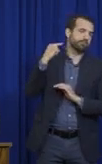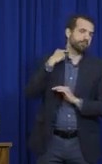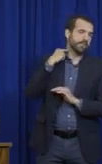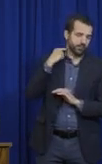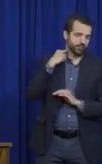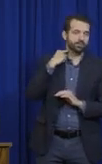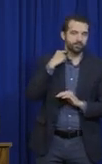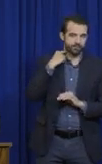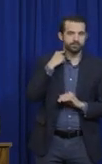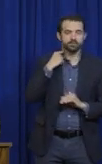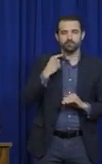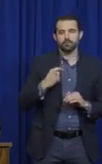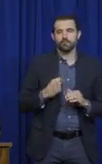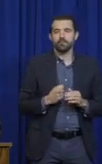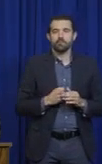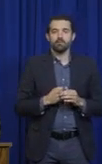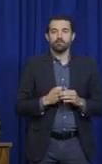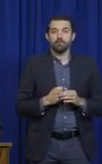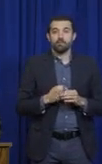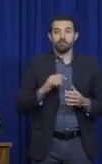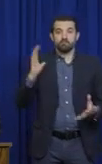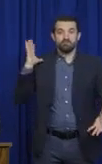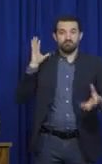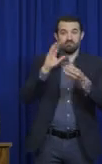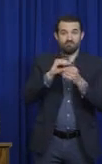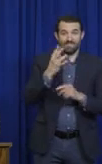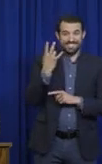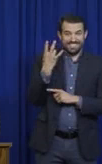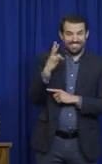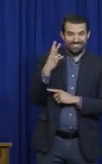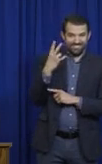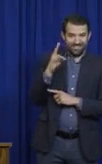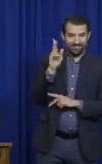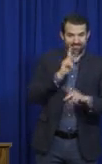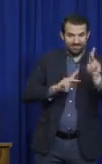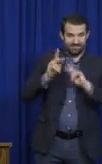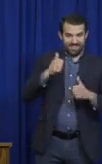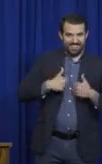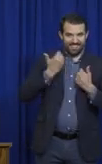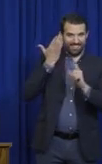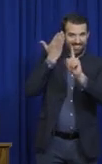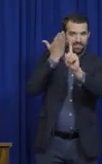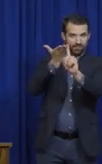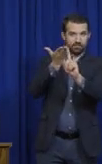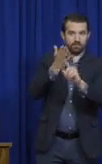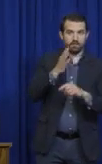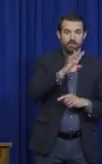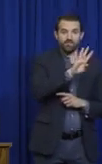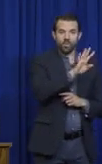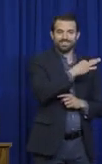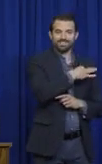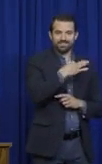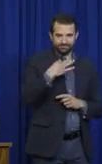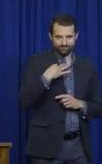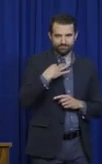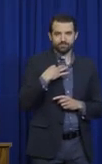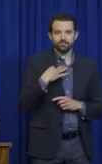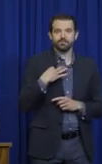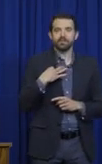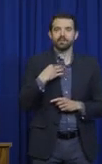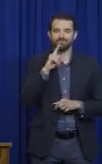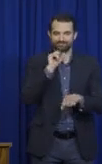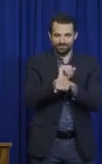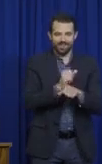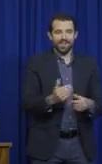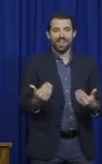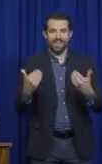Overall, 17 guests and 4 staff affiliated with Hope House have tested positive for